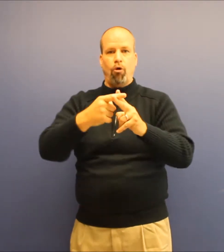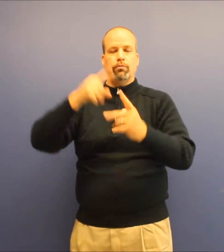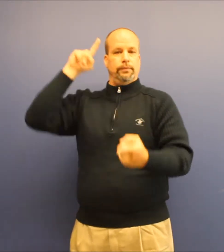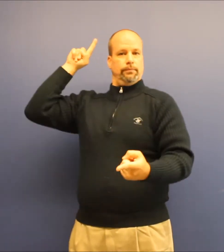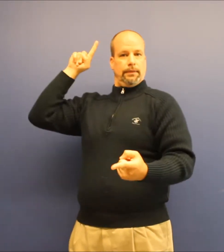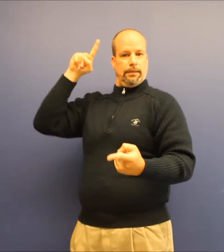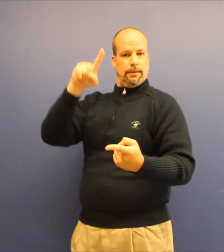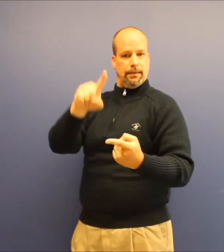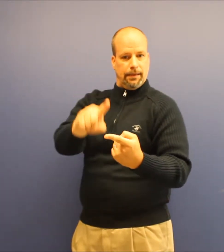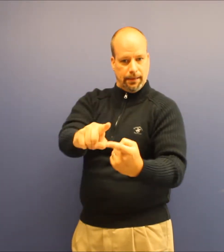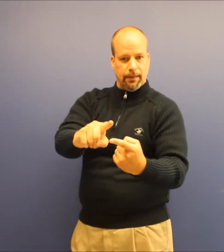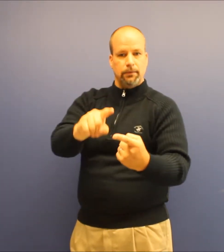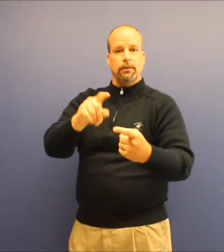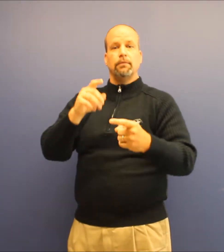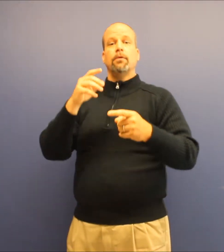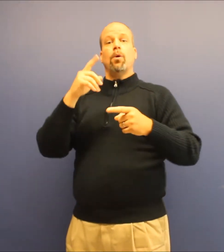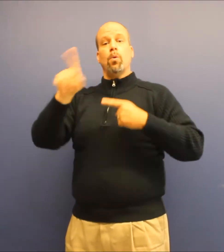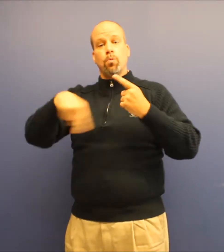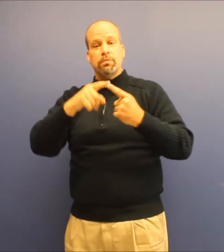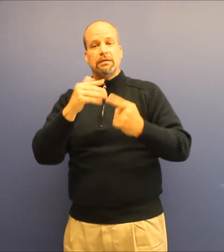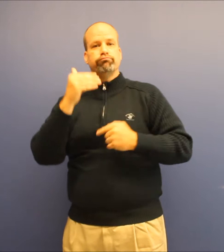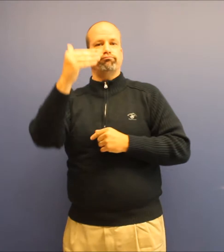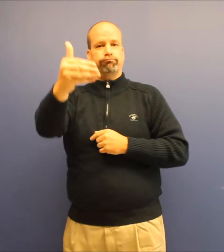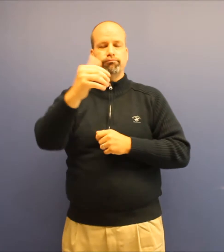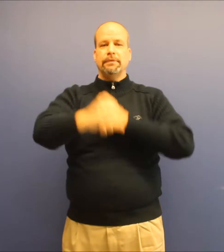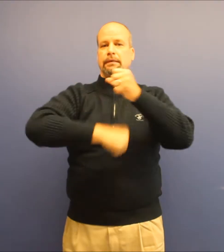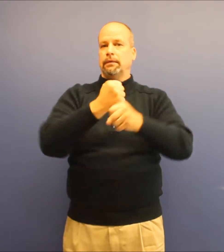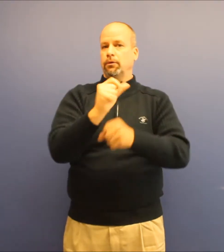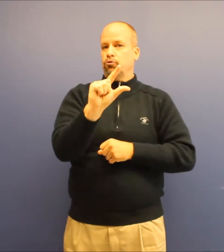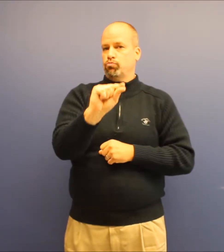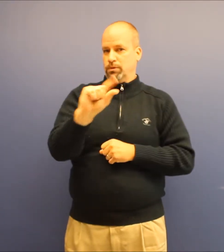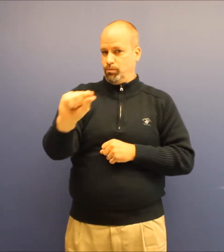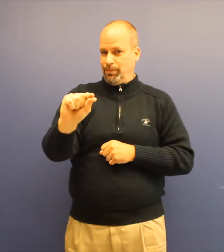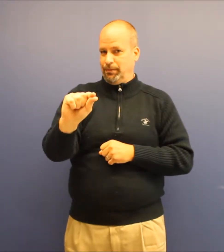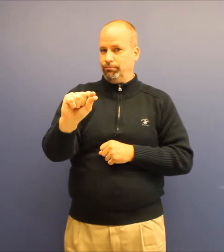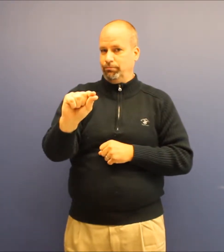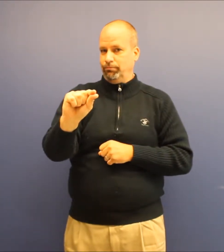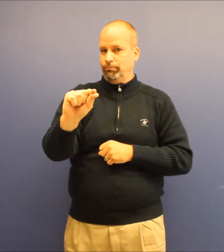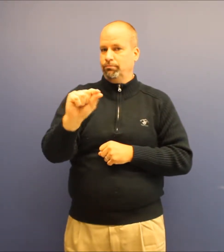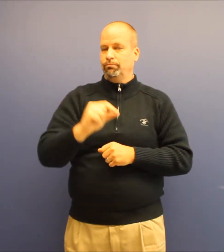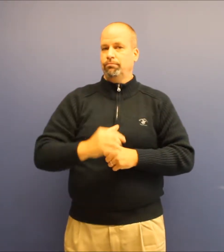fiscal year 2020.